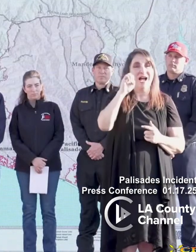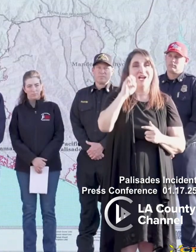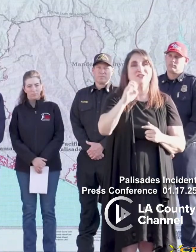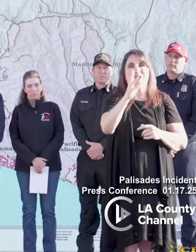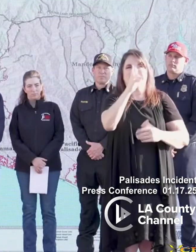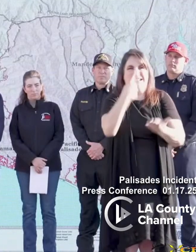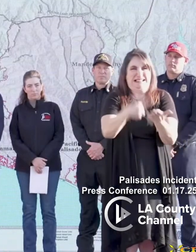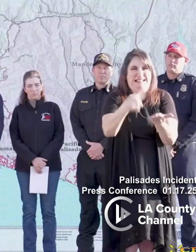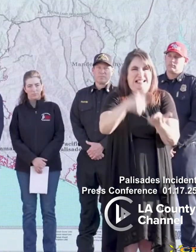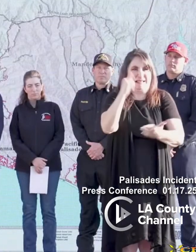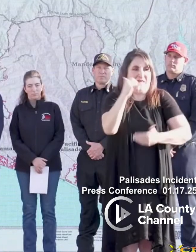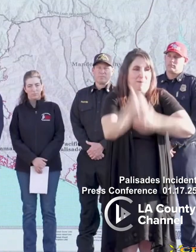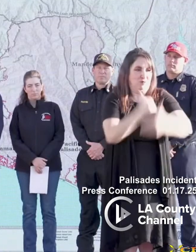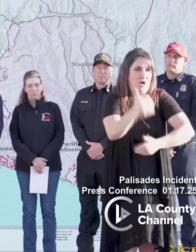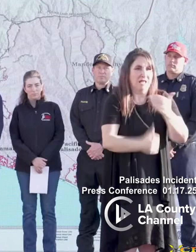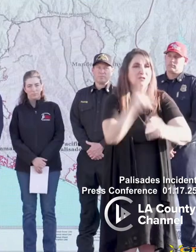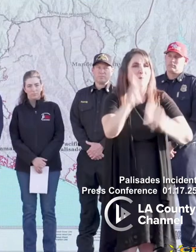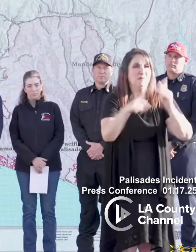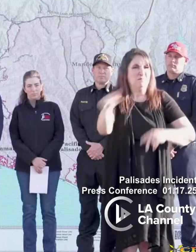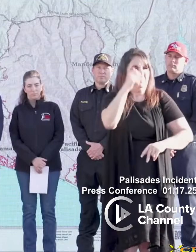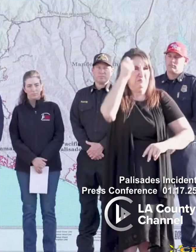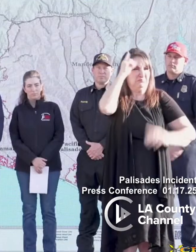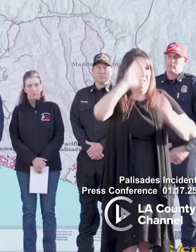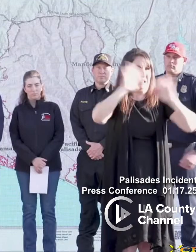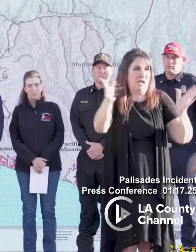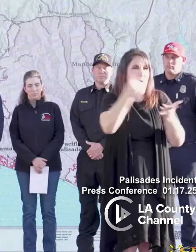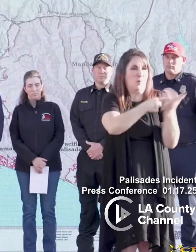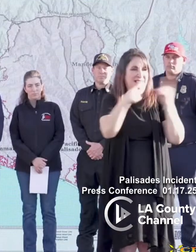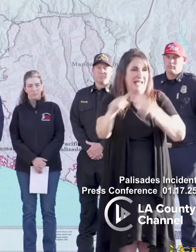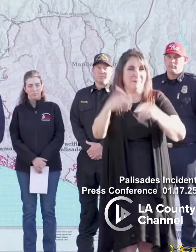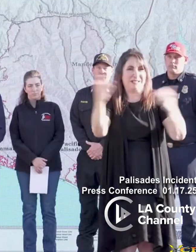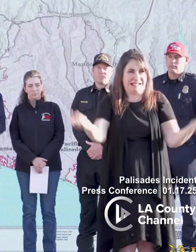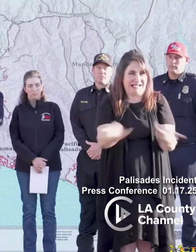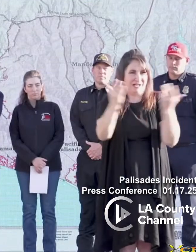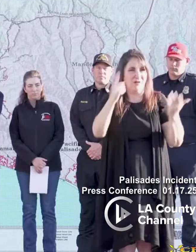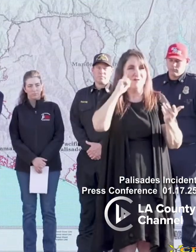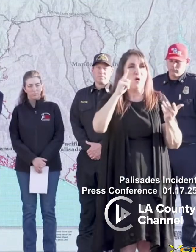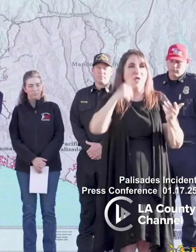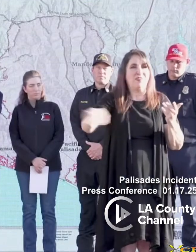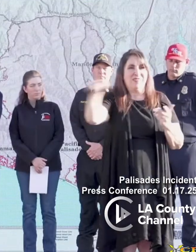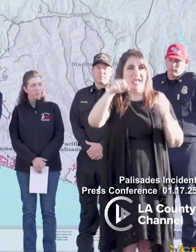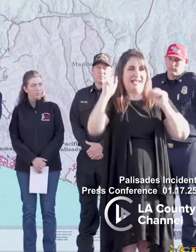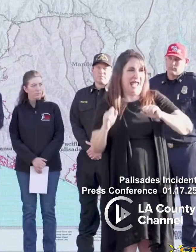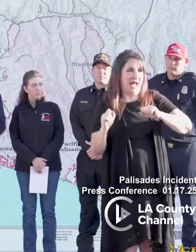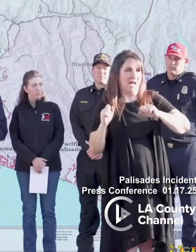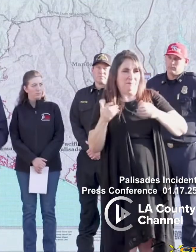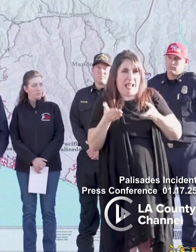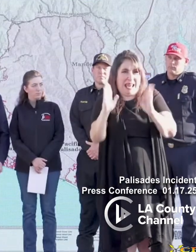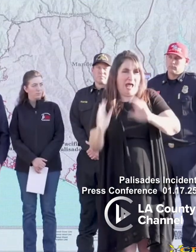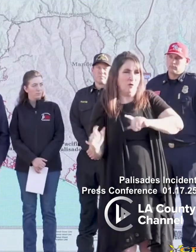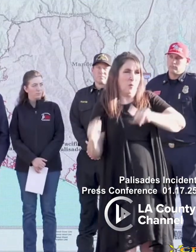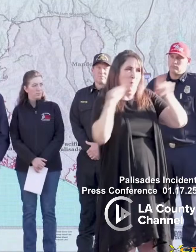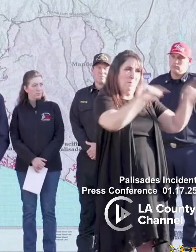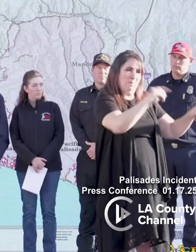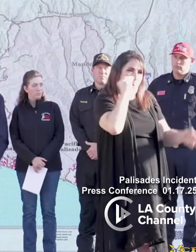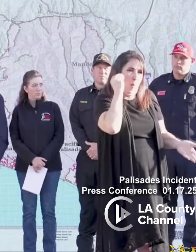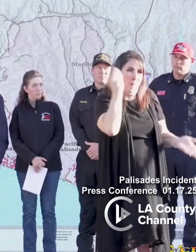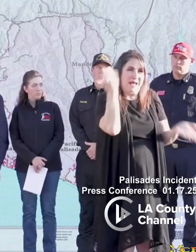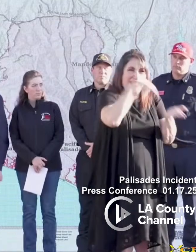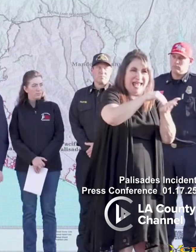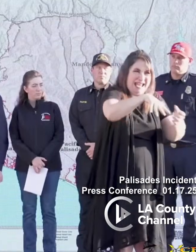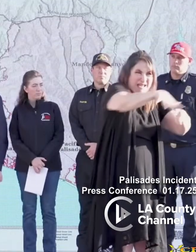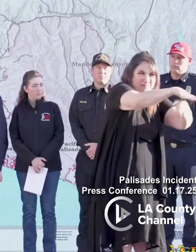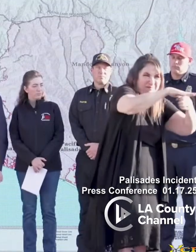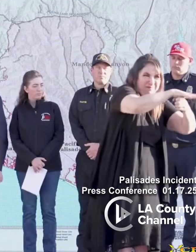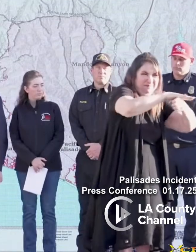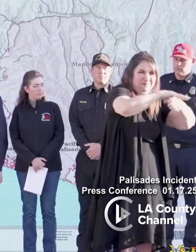that process is so people can understand what is happening here in order for them to be allowed back into their neighborhoods and what that